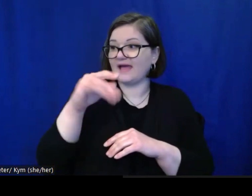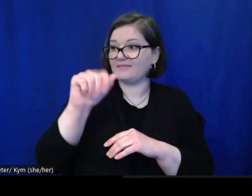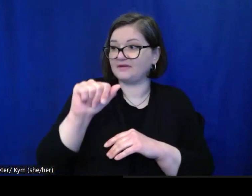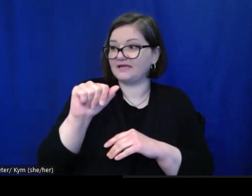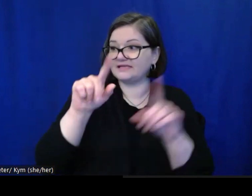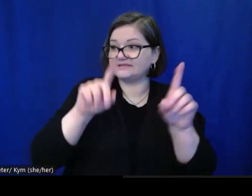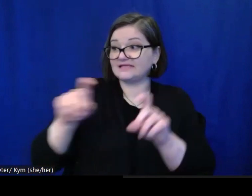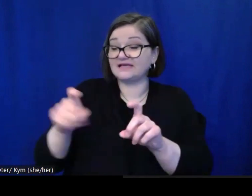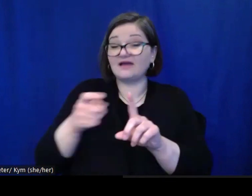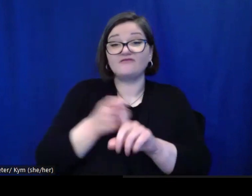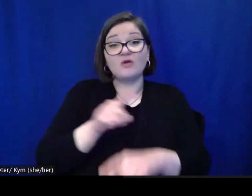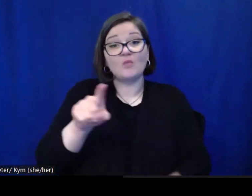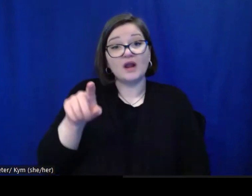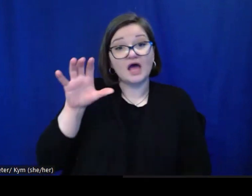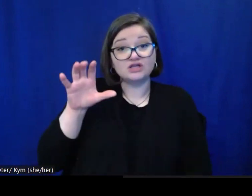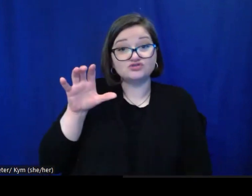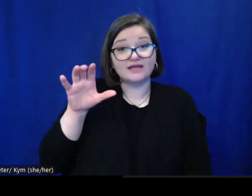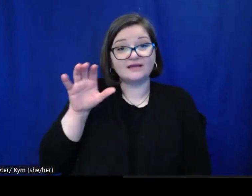had sleep apnea.